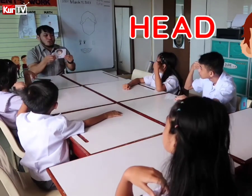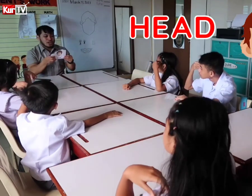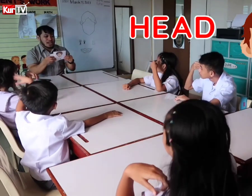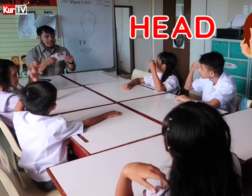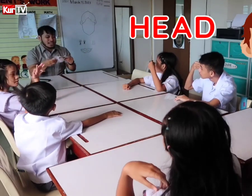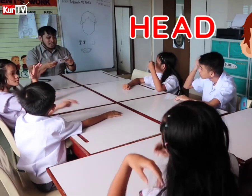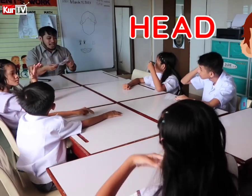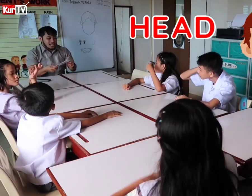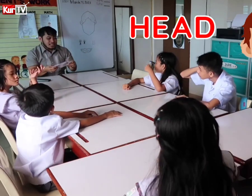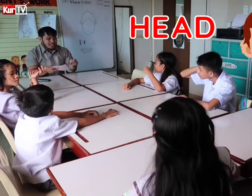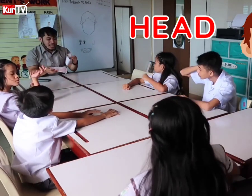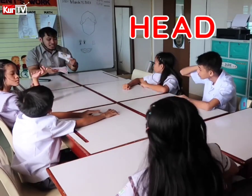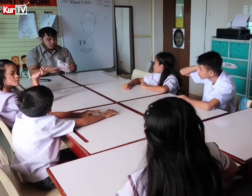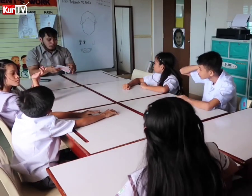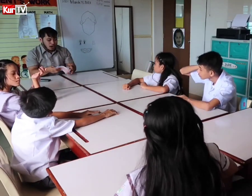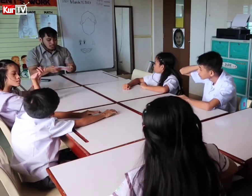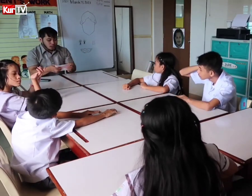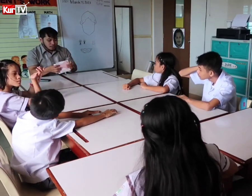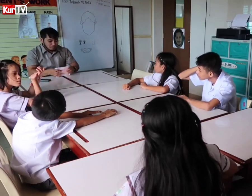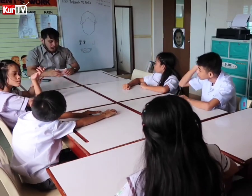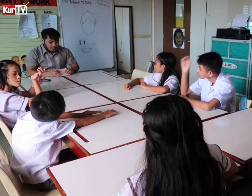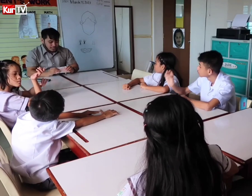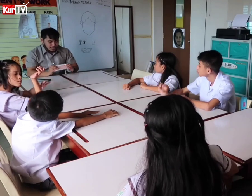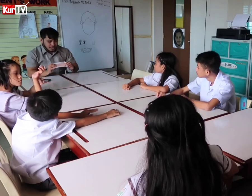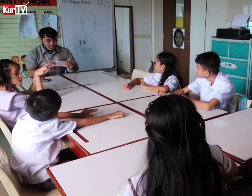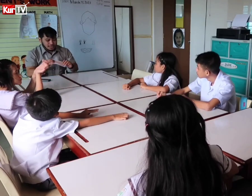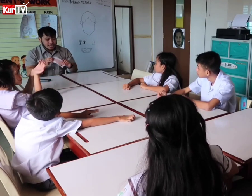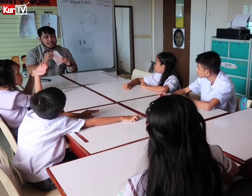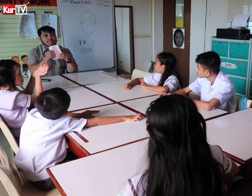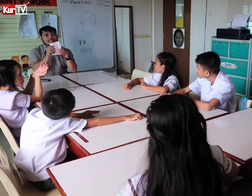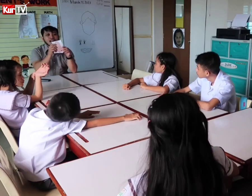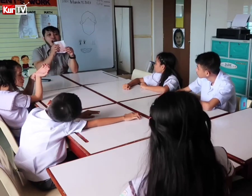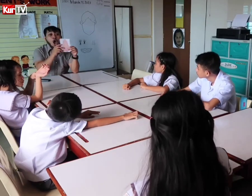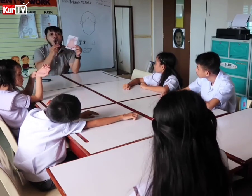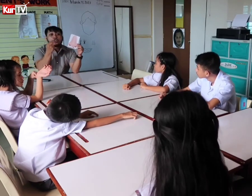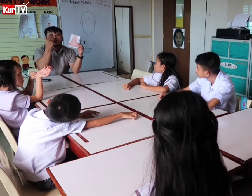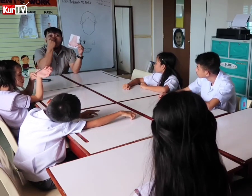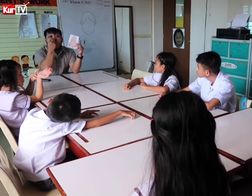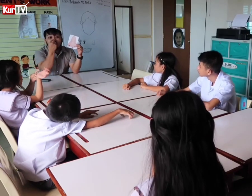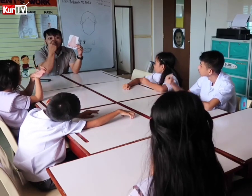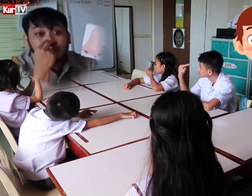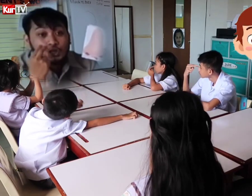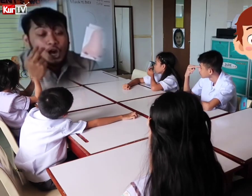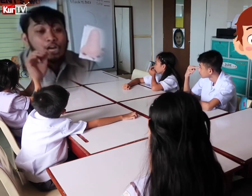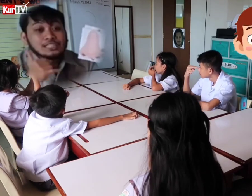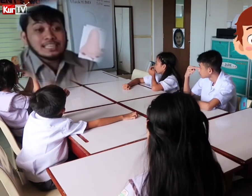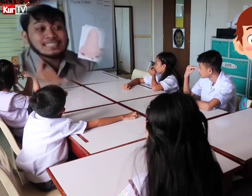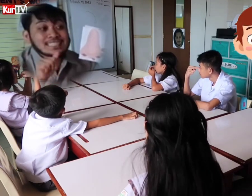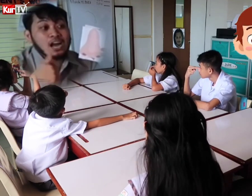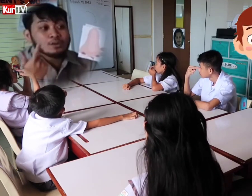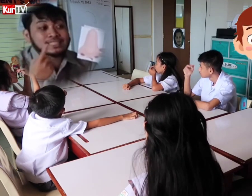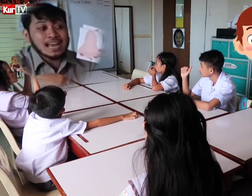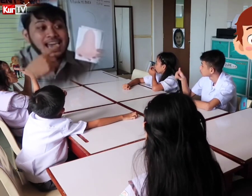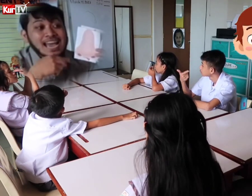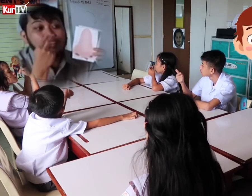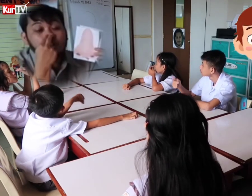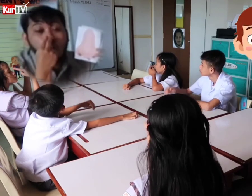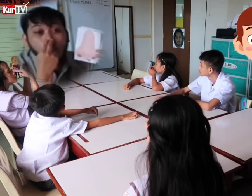Okay. Okay, the next part of the body is nose. This is how we sign nose.